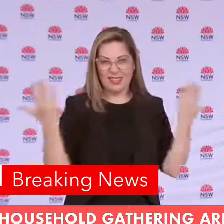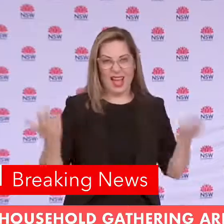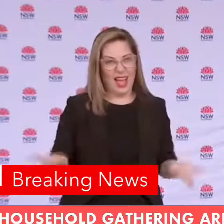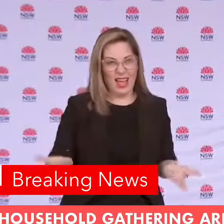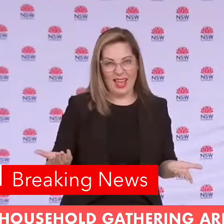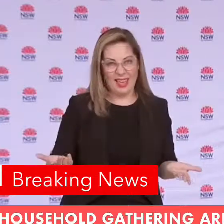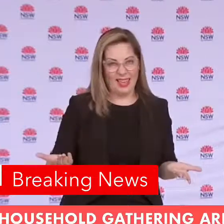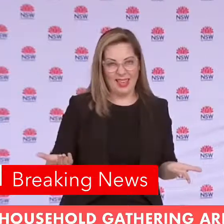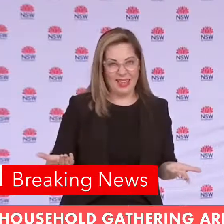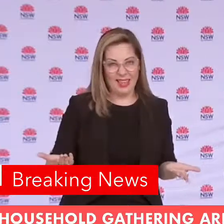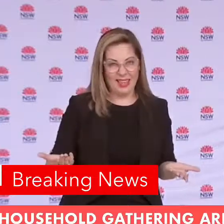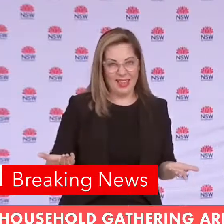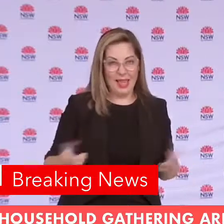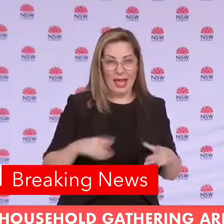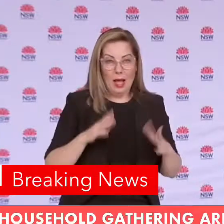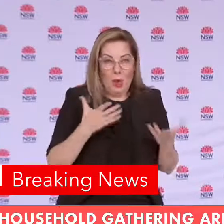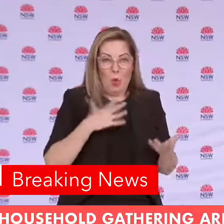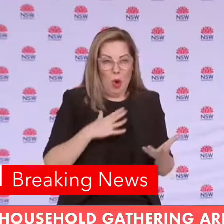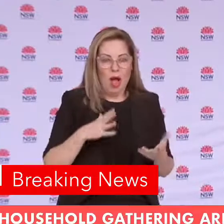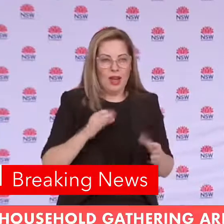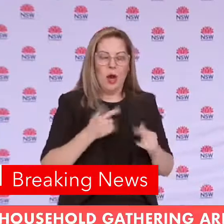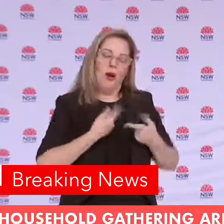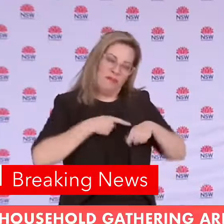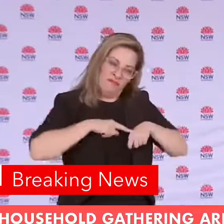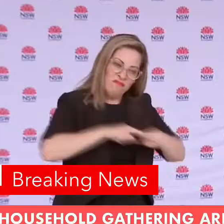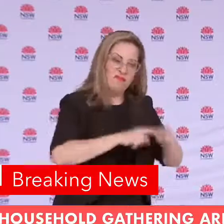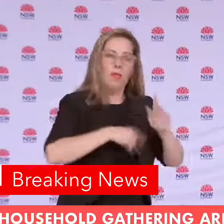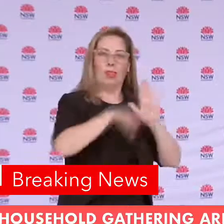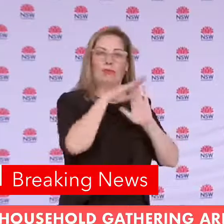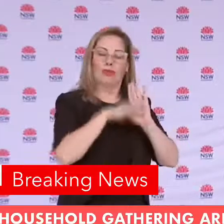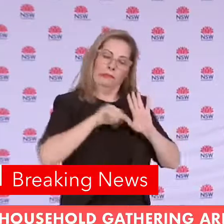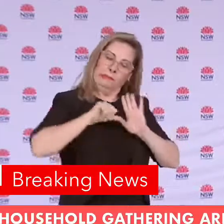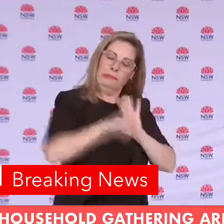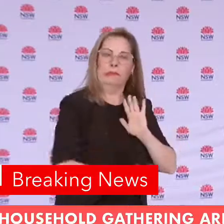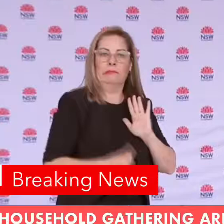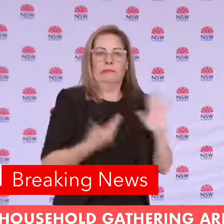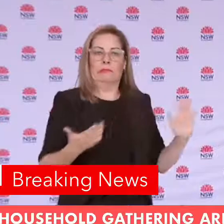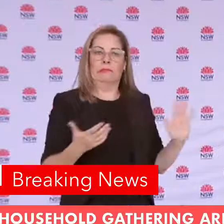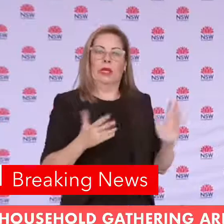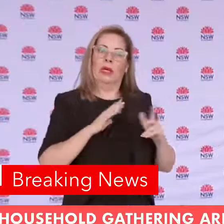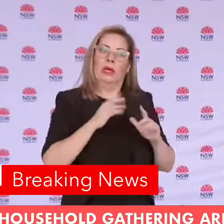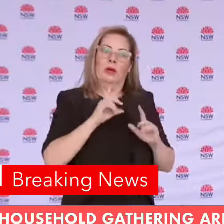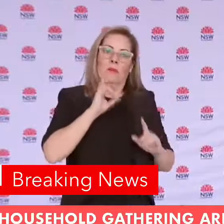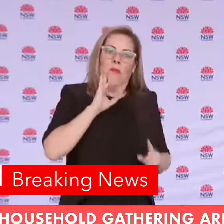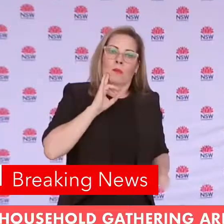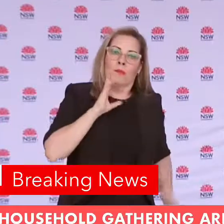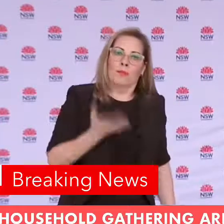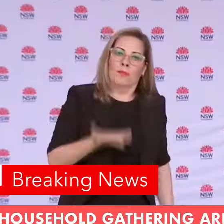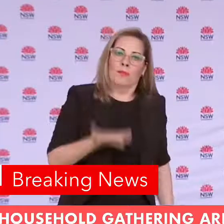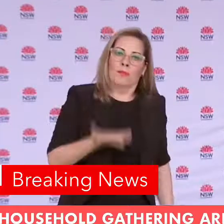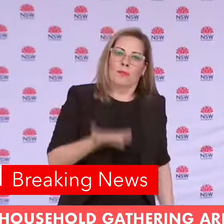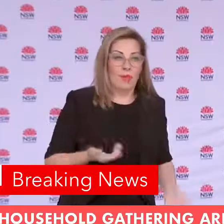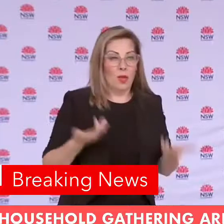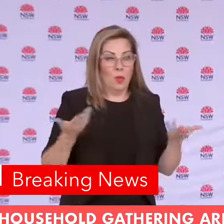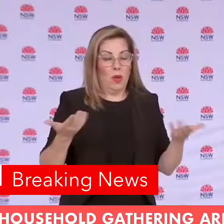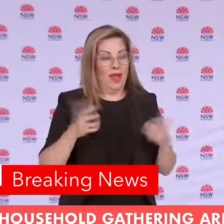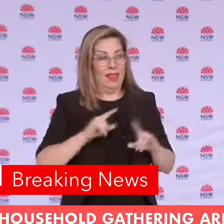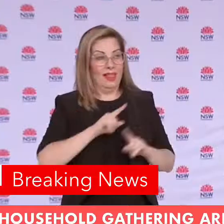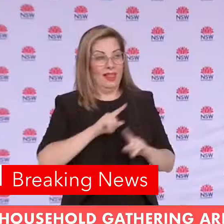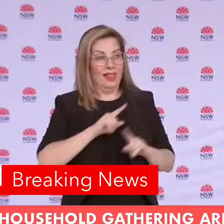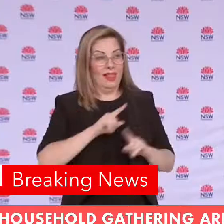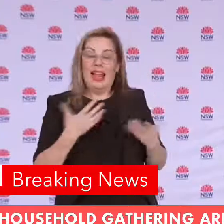grow again? Well, these are all the things we're considering, and that's why we need to be cautious in our approach.